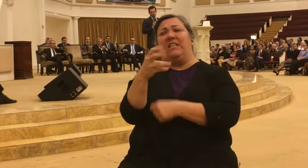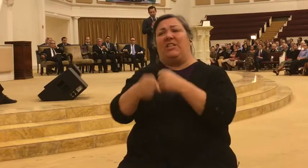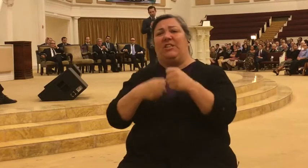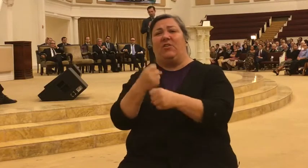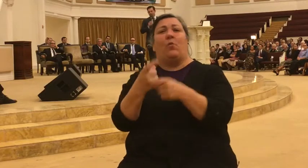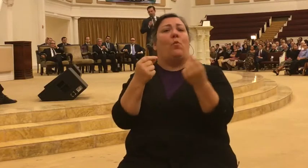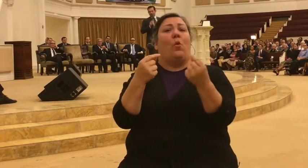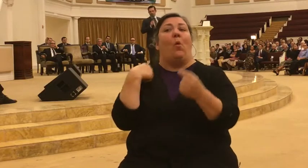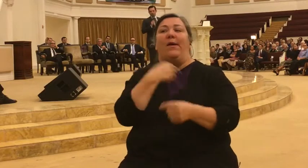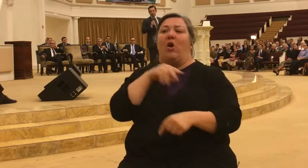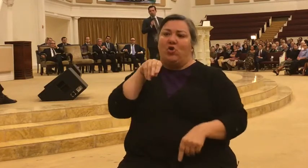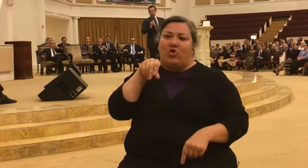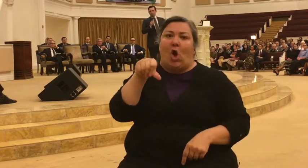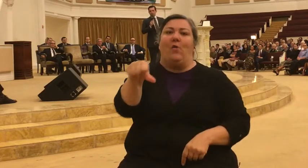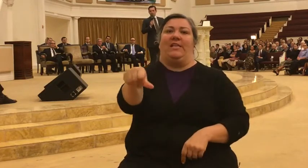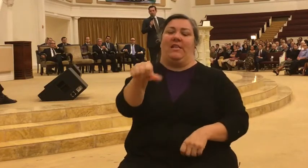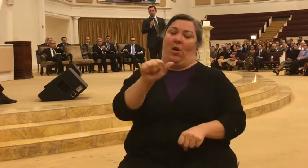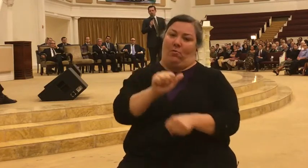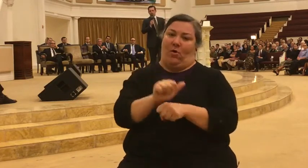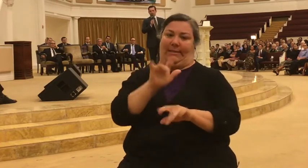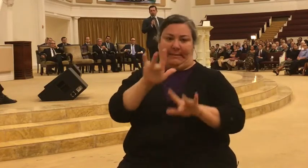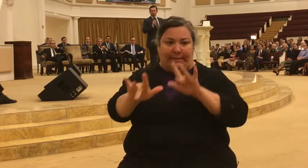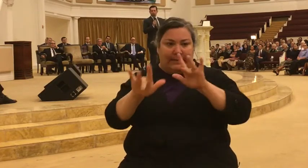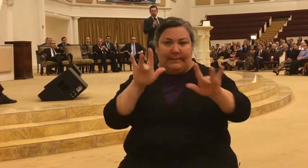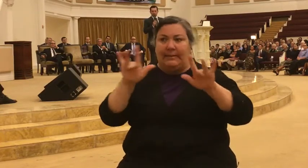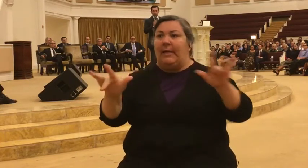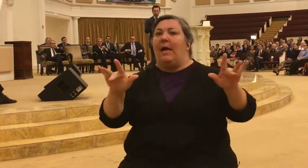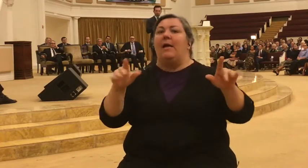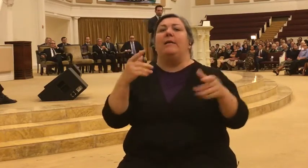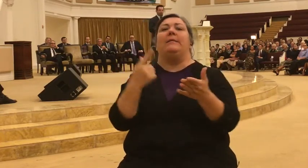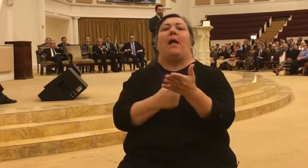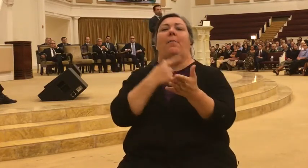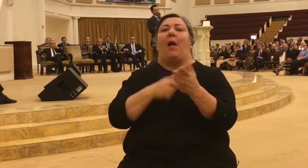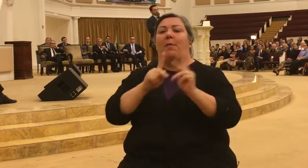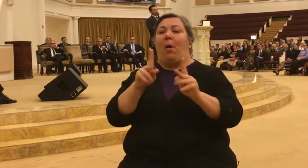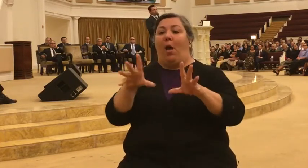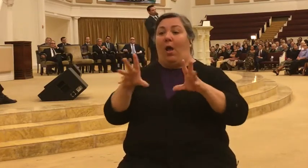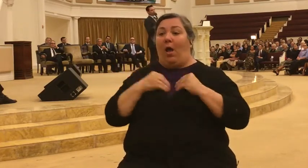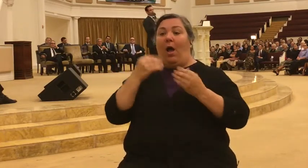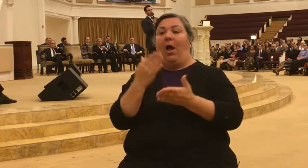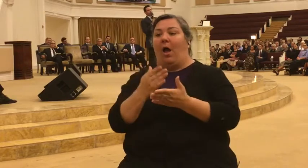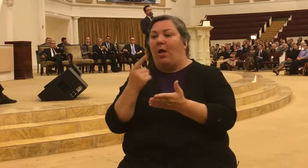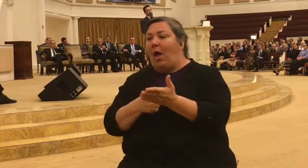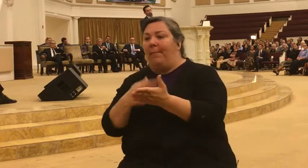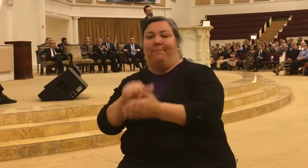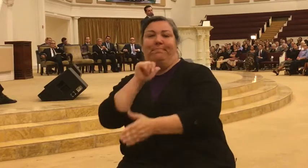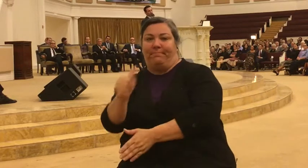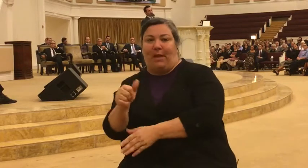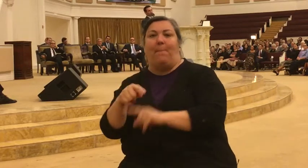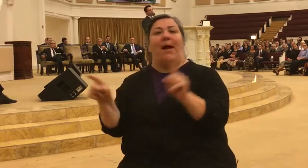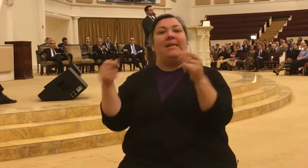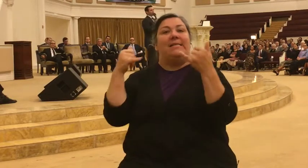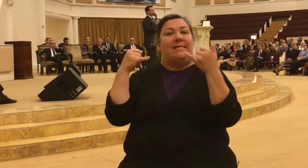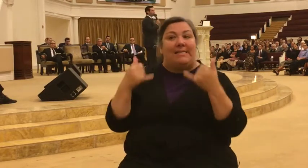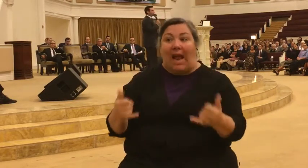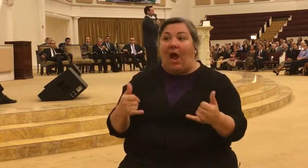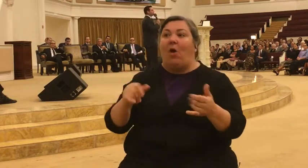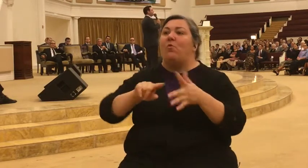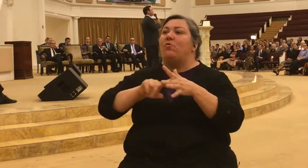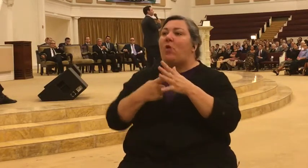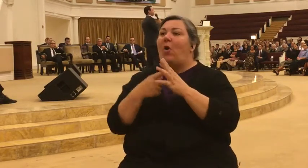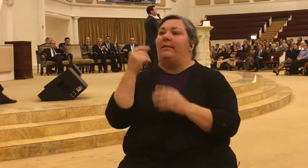seed. And sometimes it took, and then sometimes it didn't. But we are just arriving at the place now where we are